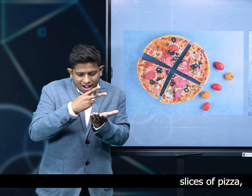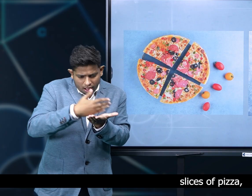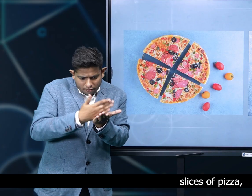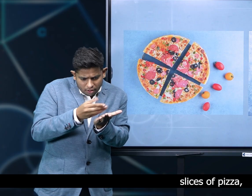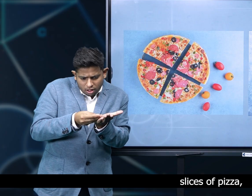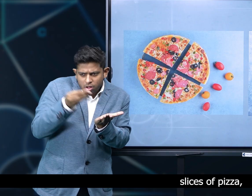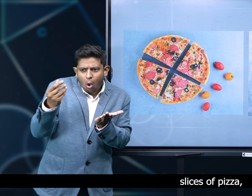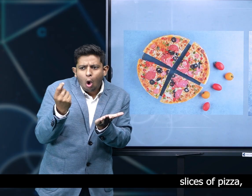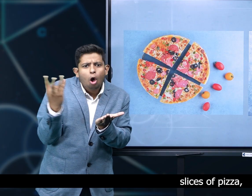slices of pizza,